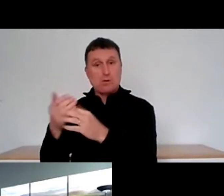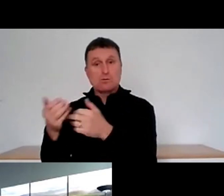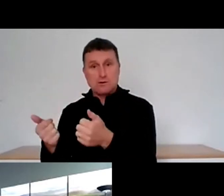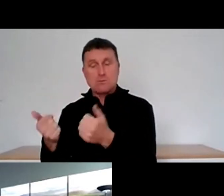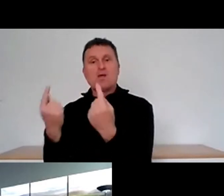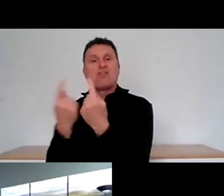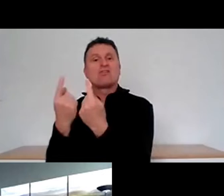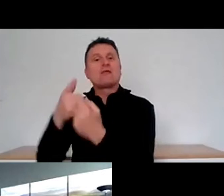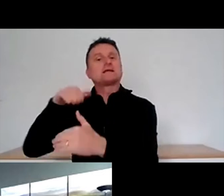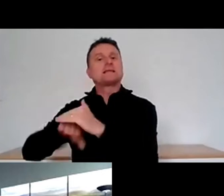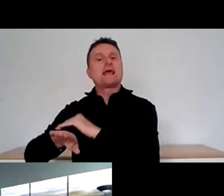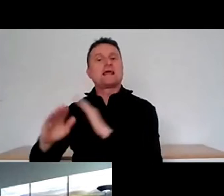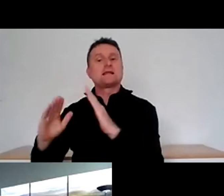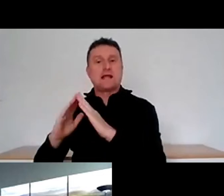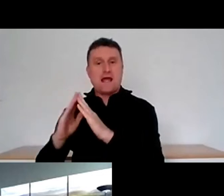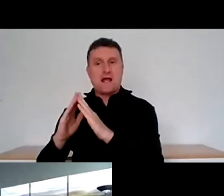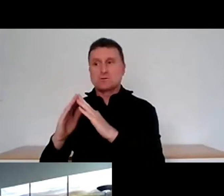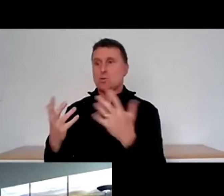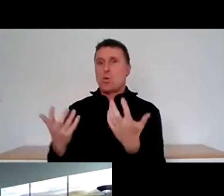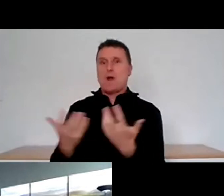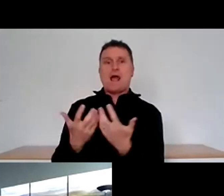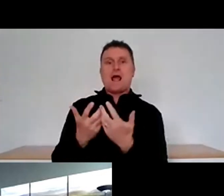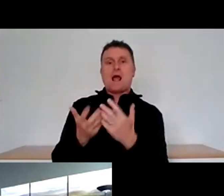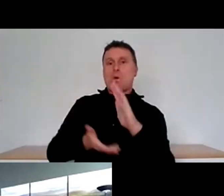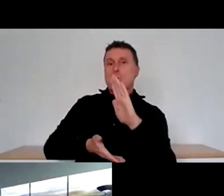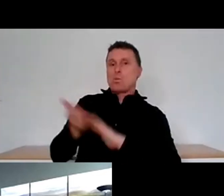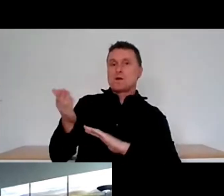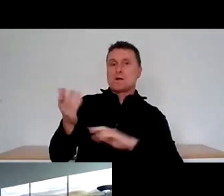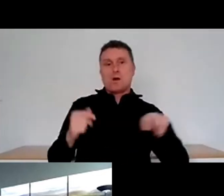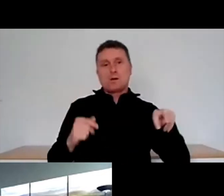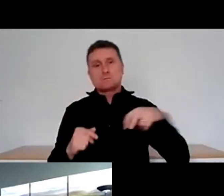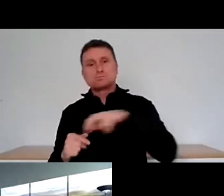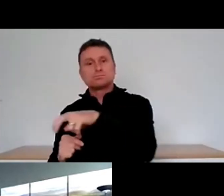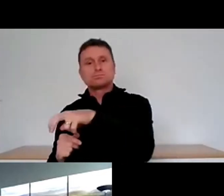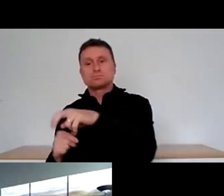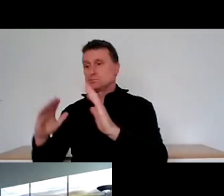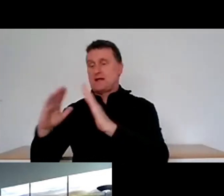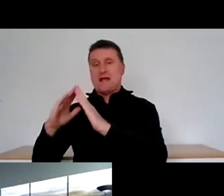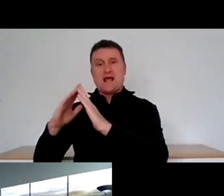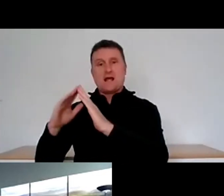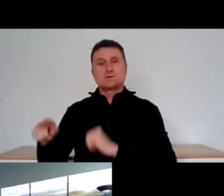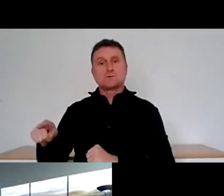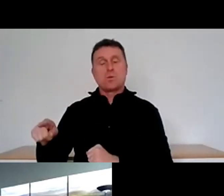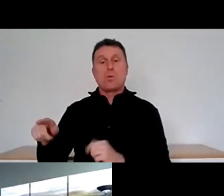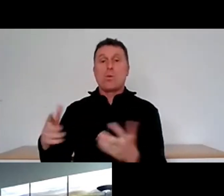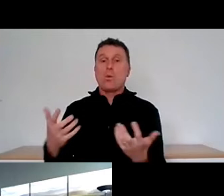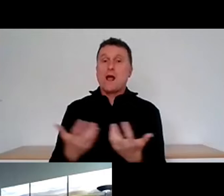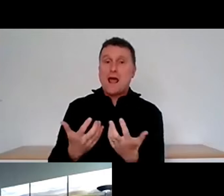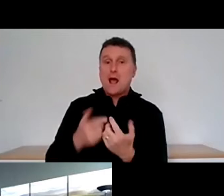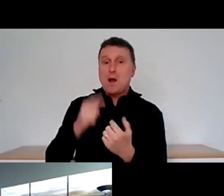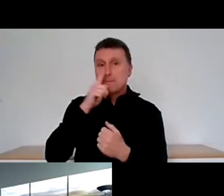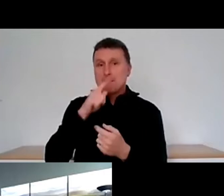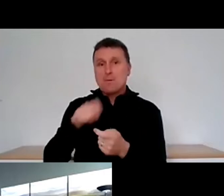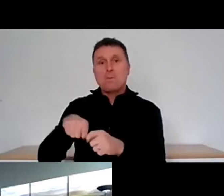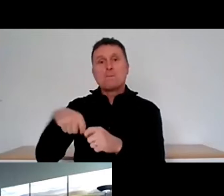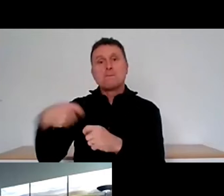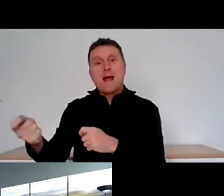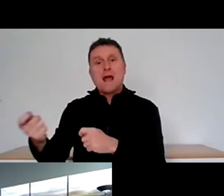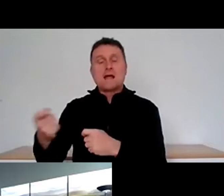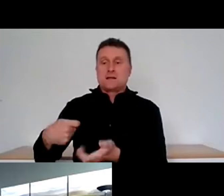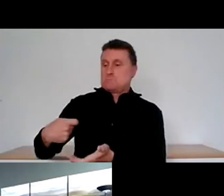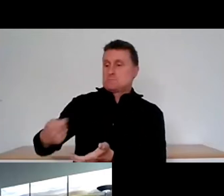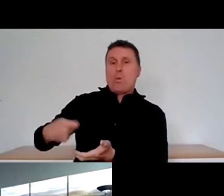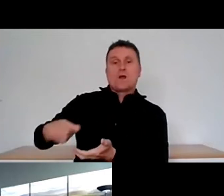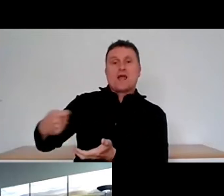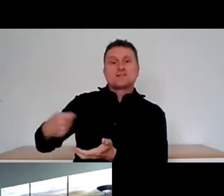way to get to the house, they all need to be addressed. And also, how can someone pay a mortgage or pay rent? So there's no point